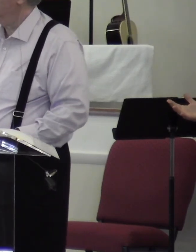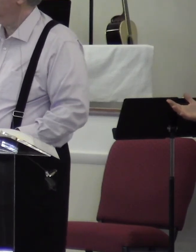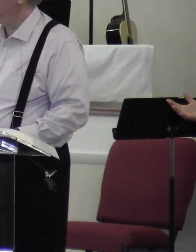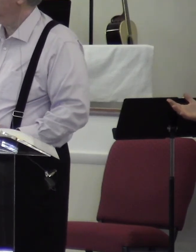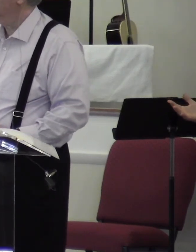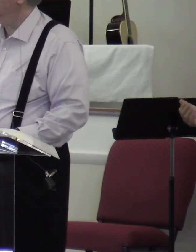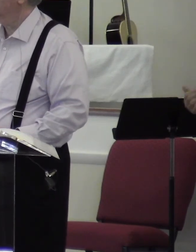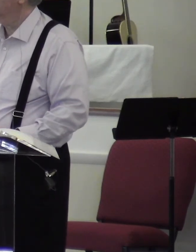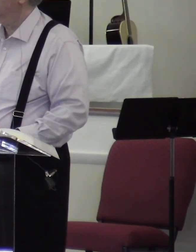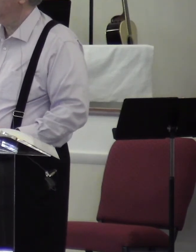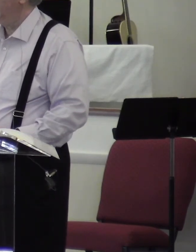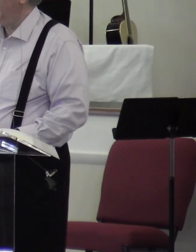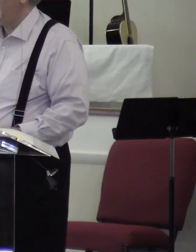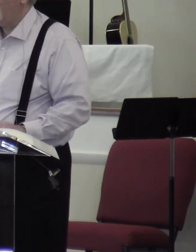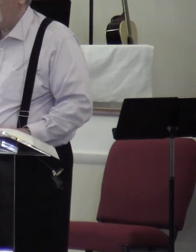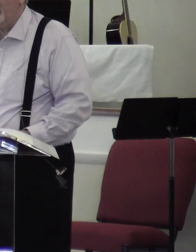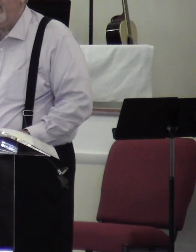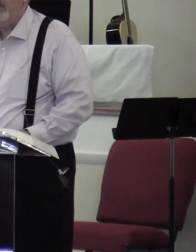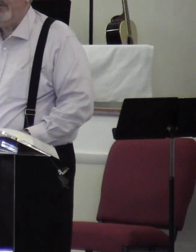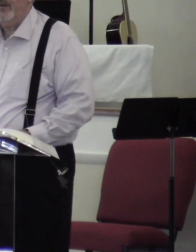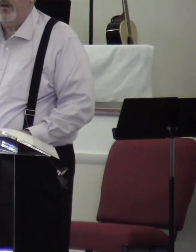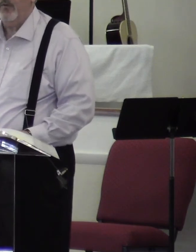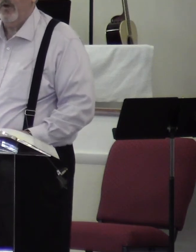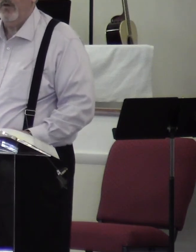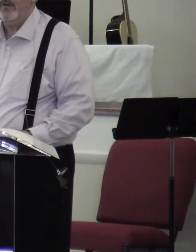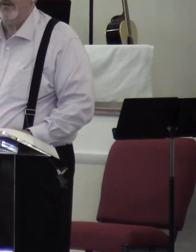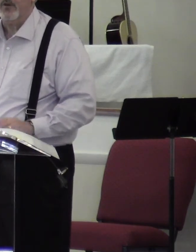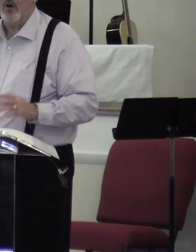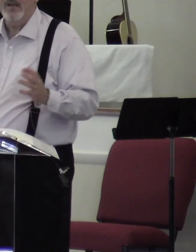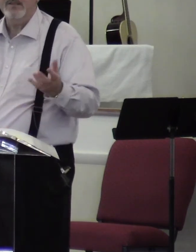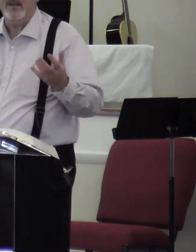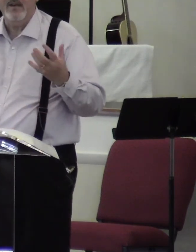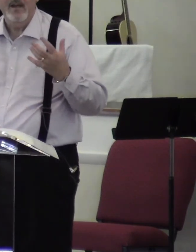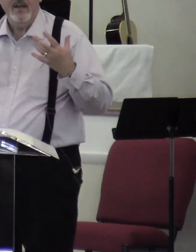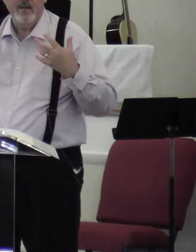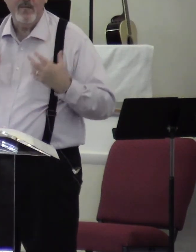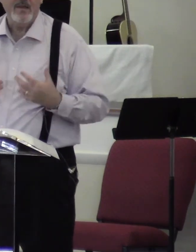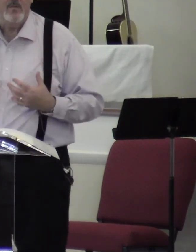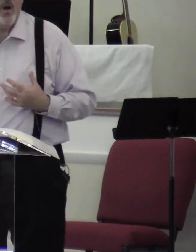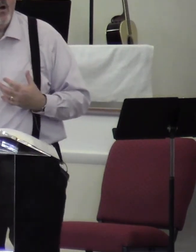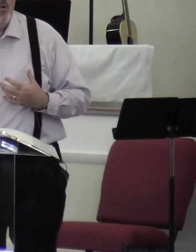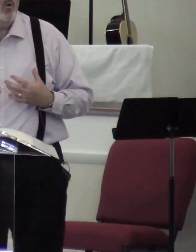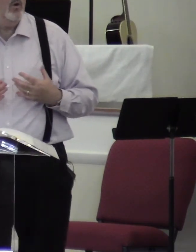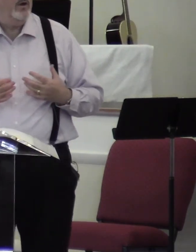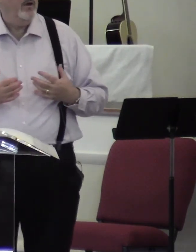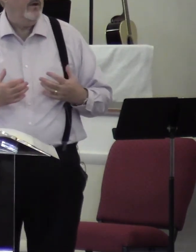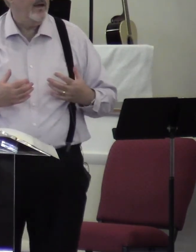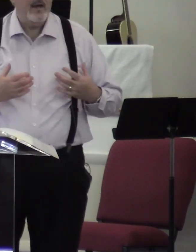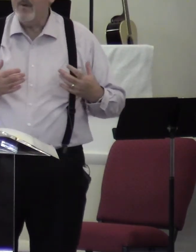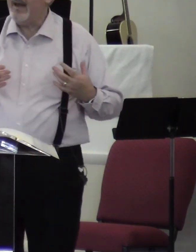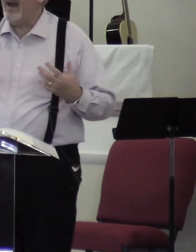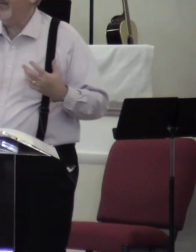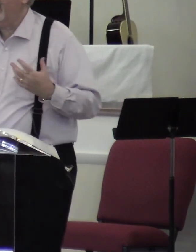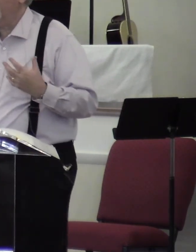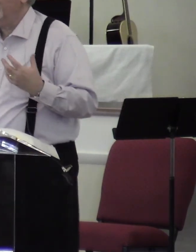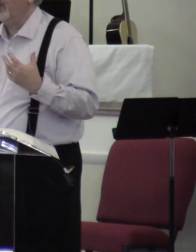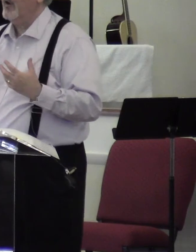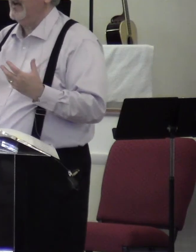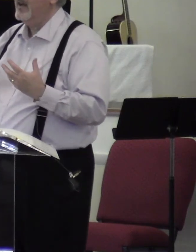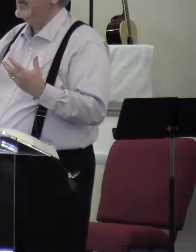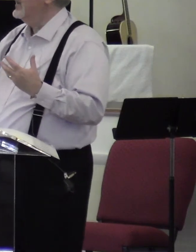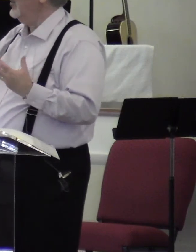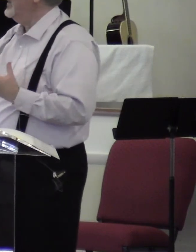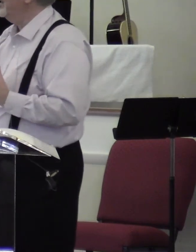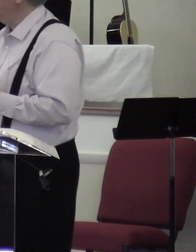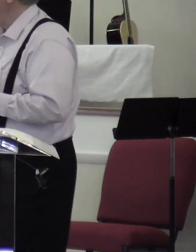Woodstock? Any hurting people that don't know that there's a Christ that can make them whole? Anybody out there who's